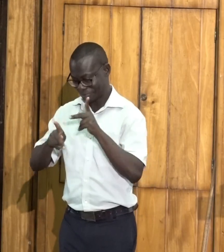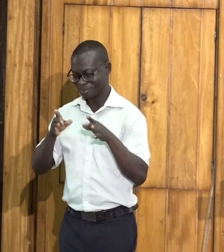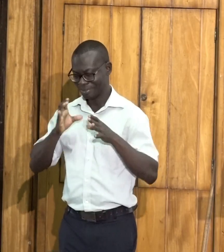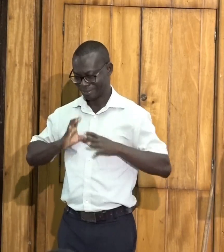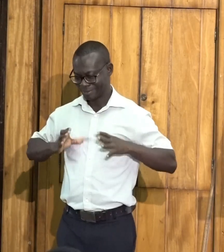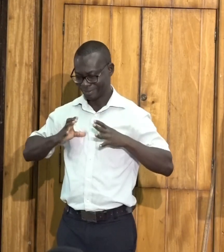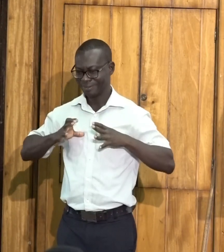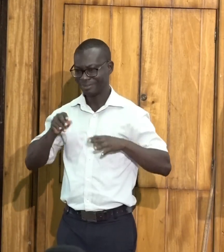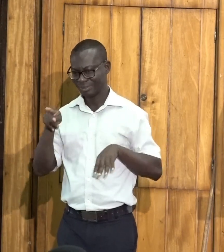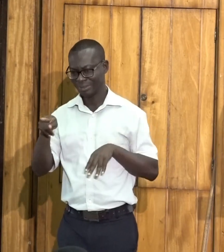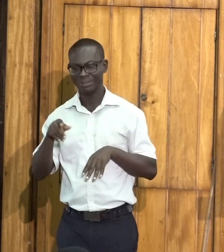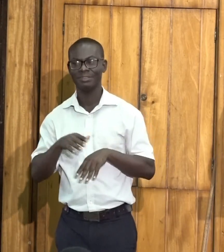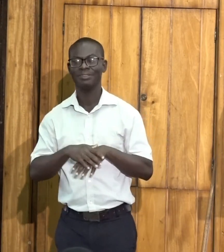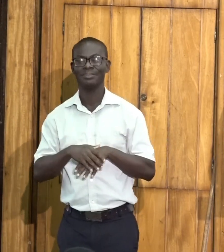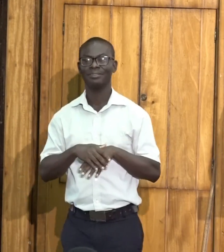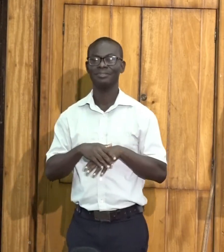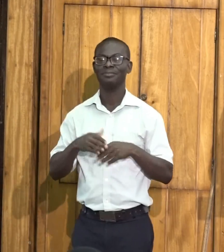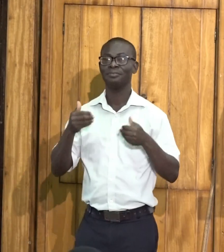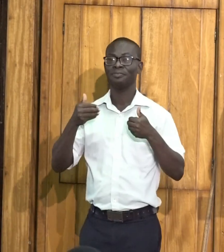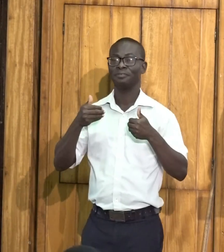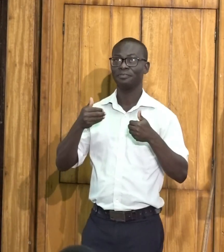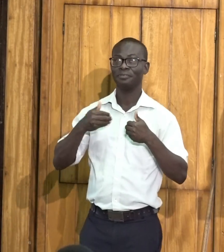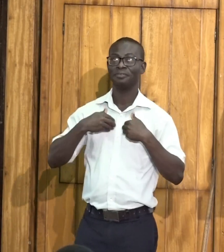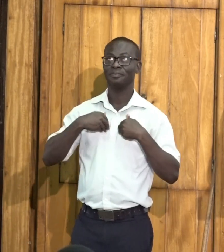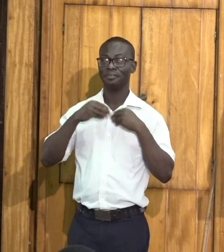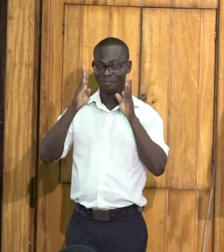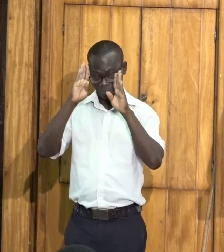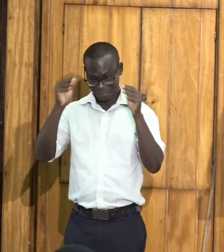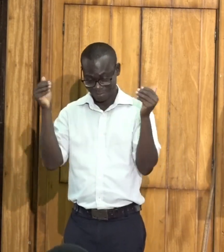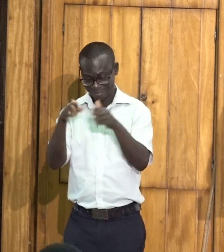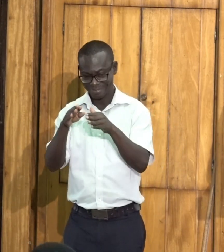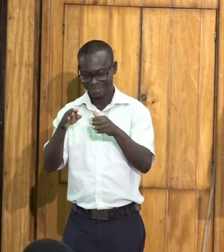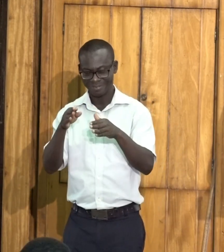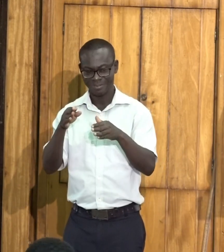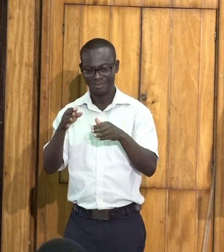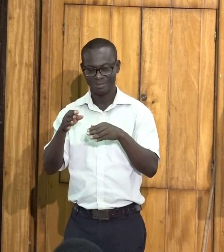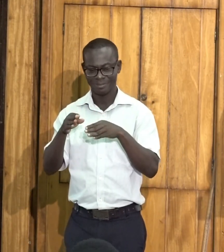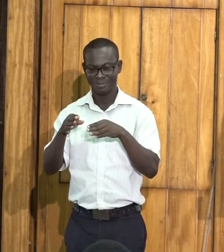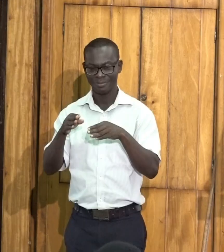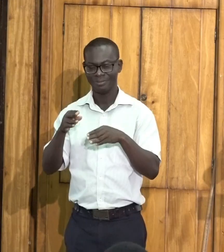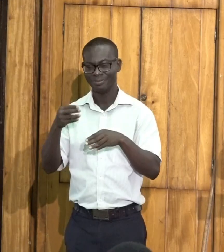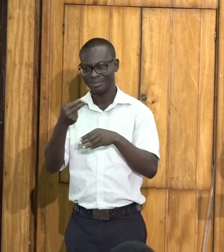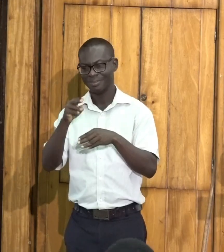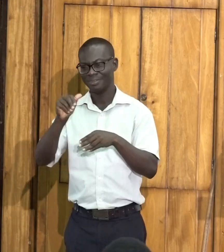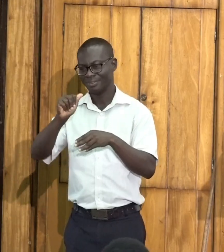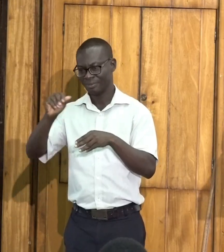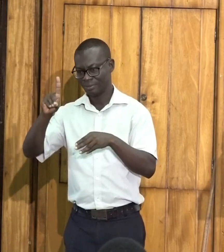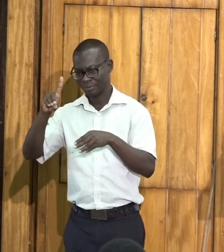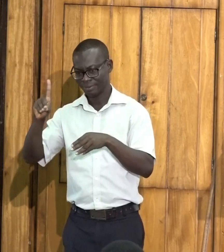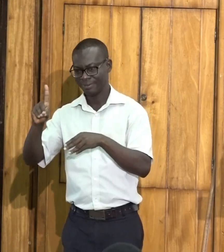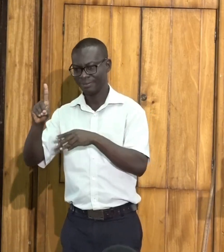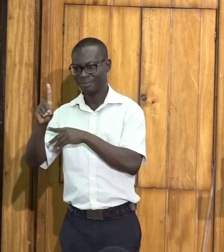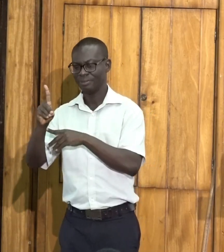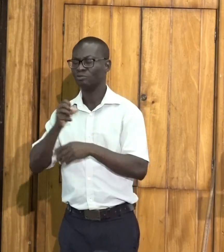We also saw that without this focus on advanced AHD,